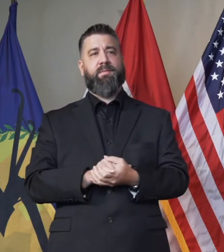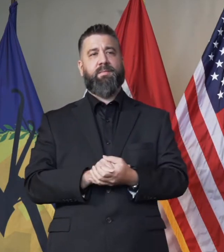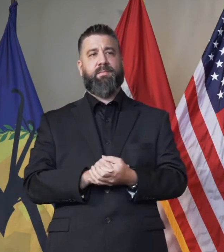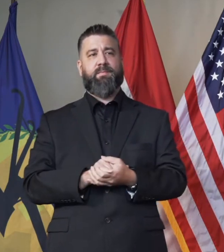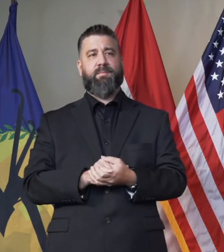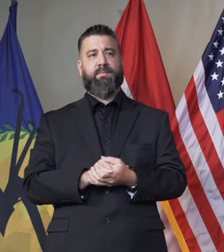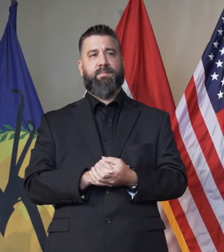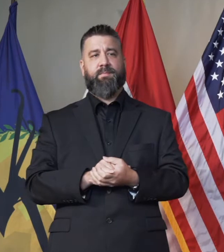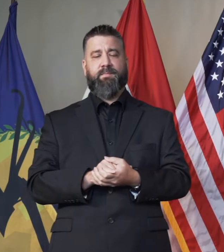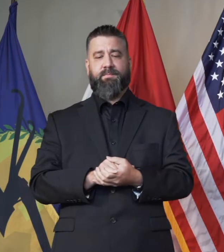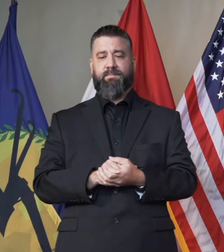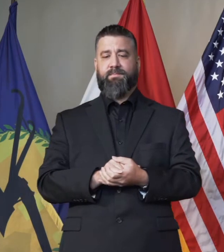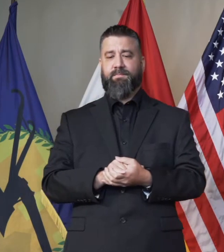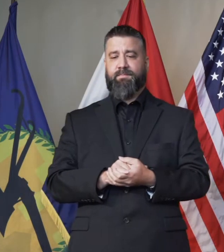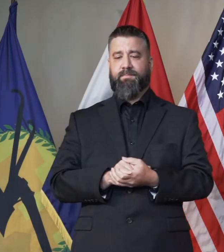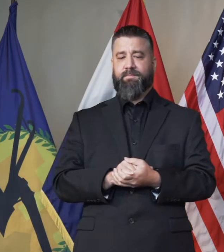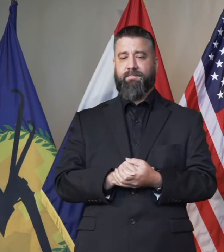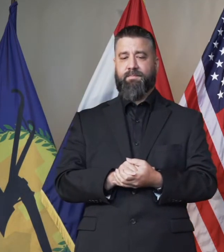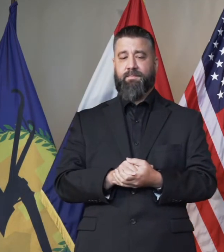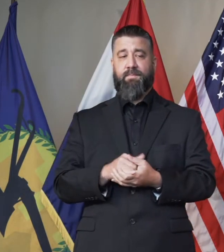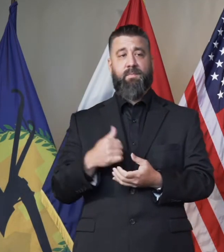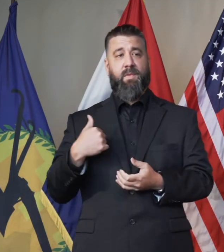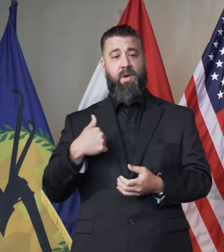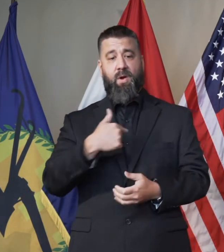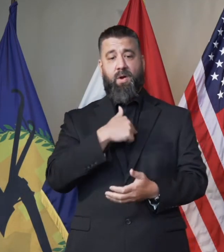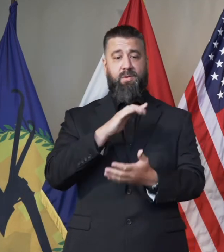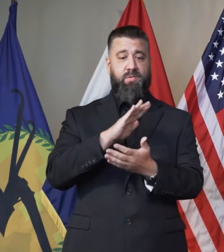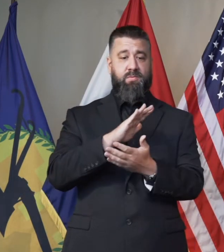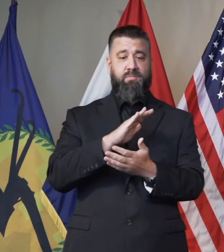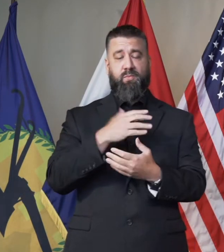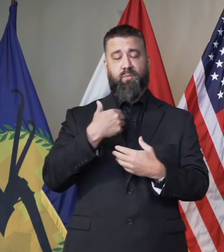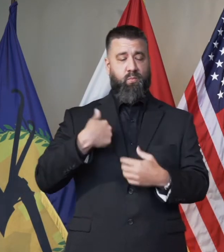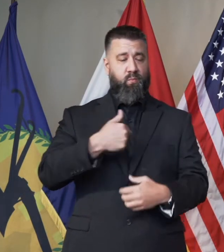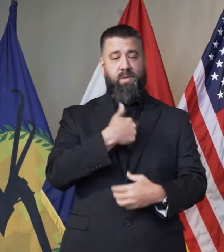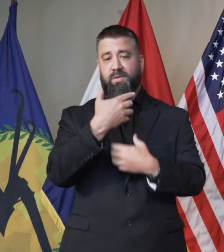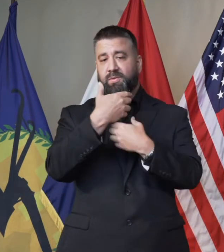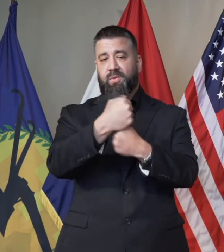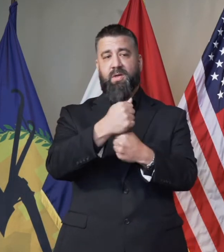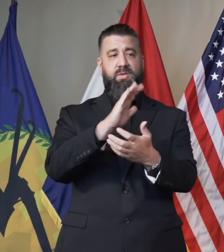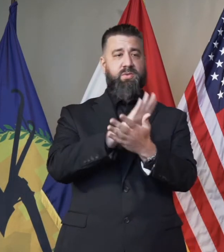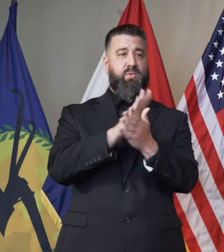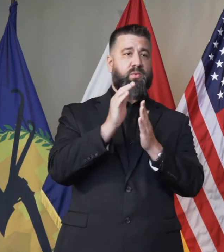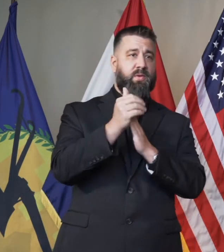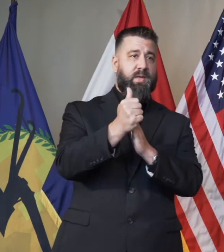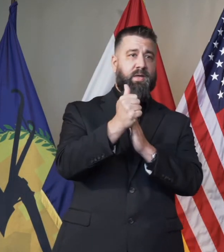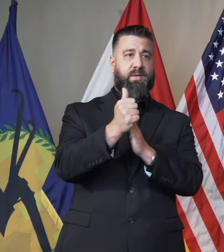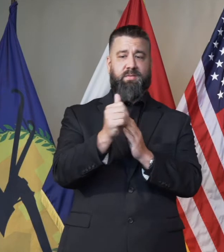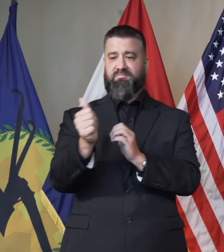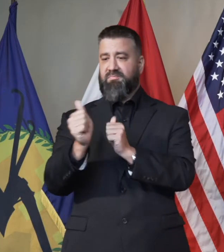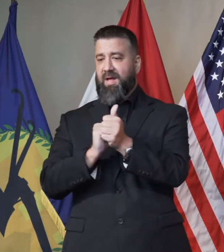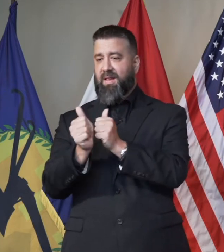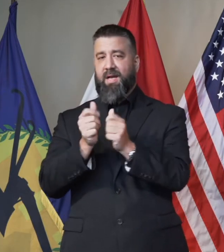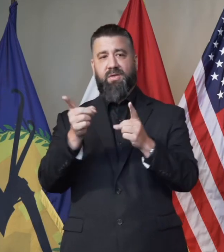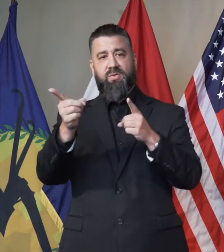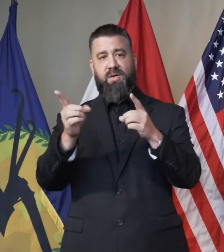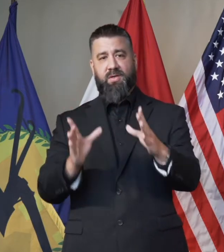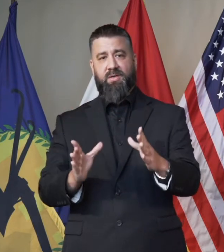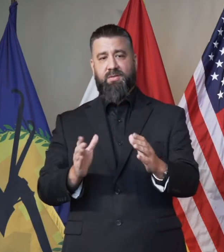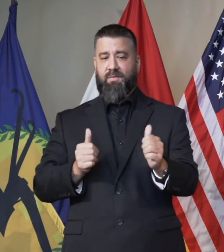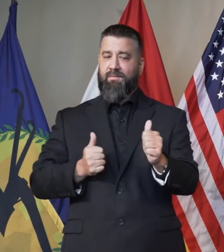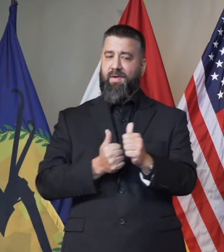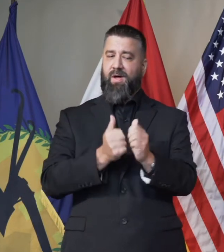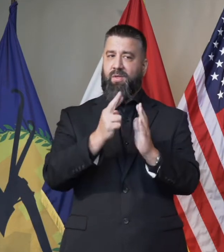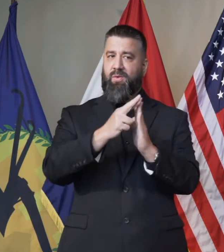We're putting our faith in our school leaders and our athletic directors to follow our guidelines, our social distancing